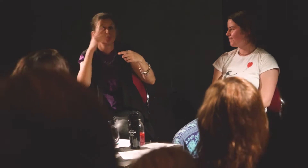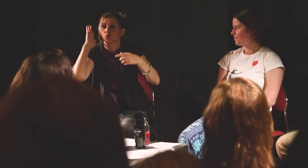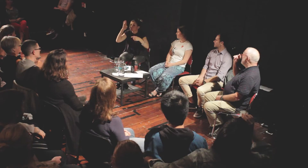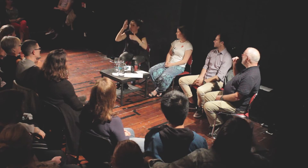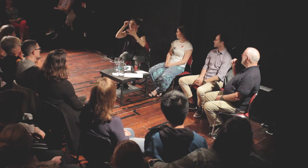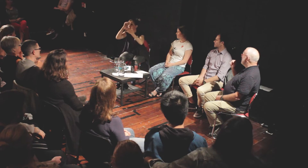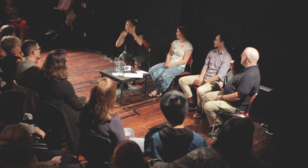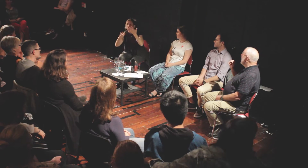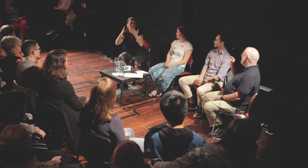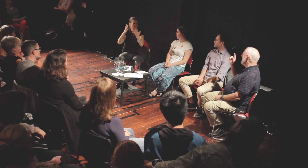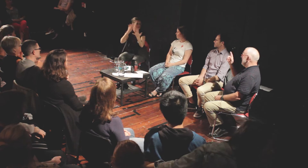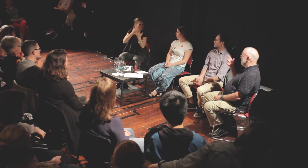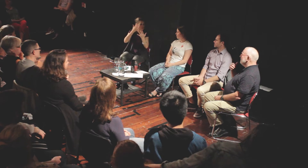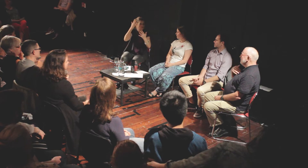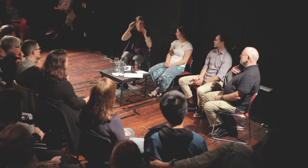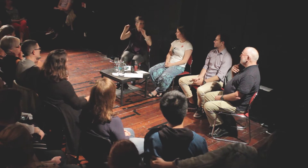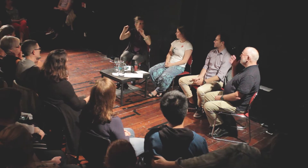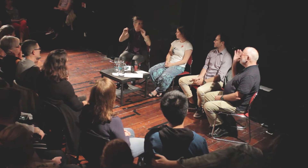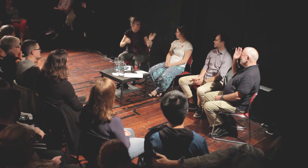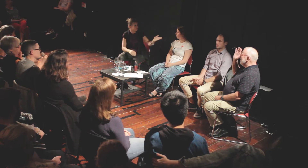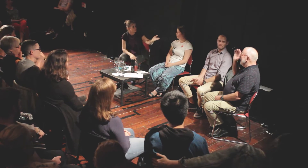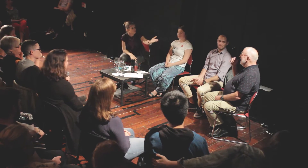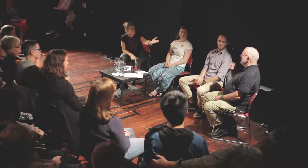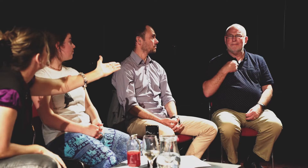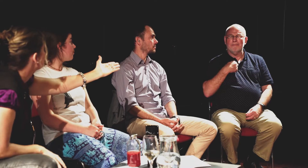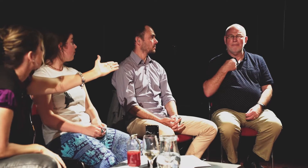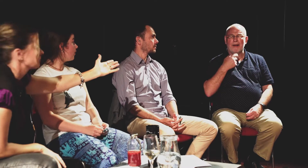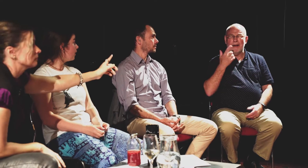right. Would you like to, you two boys over there, like to add anything about education?